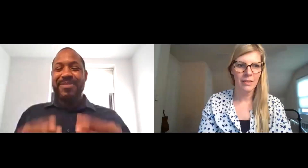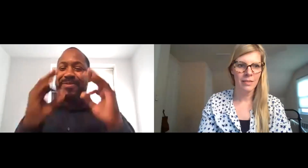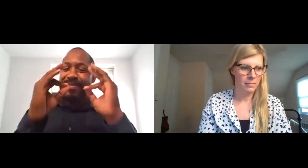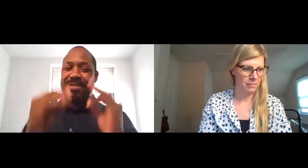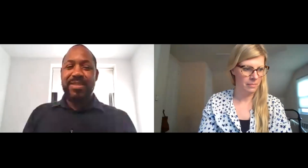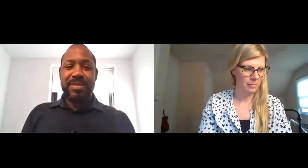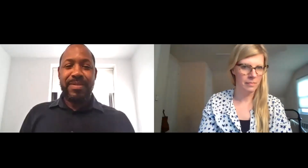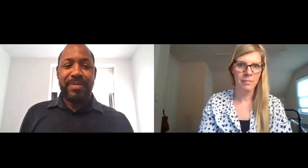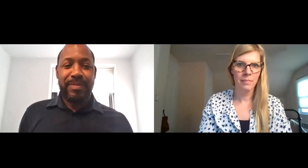Thanks, Bethany.